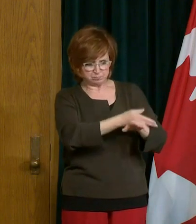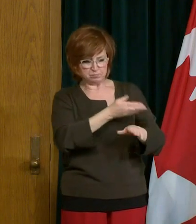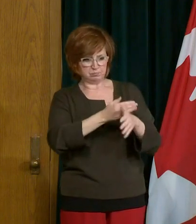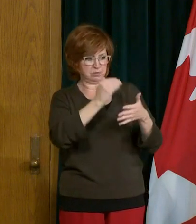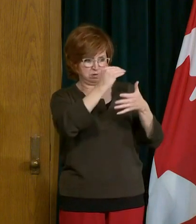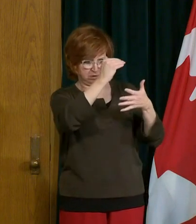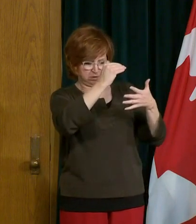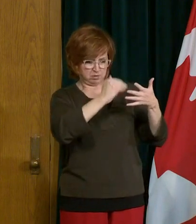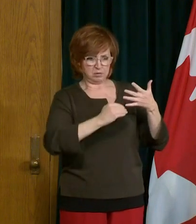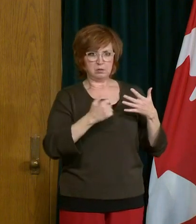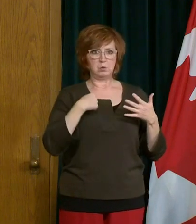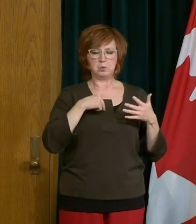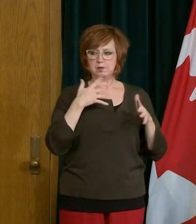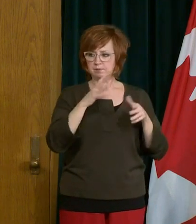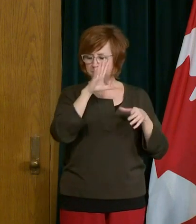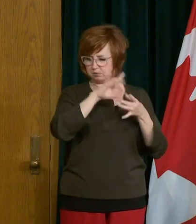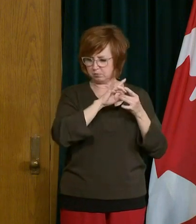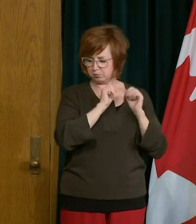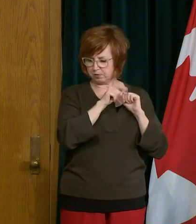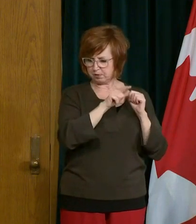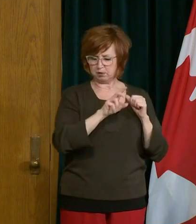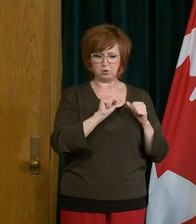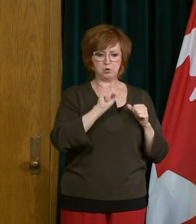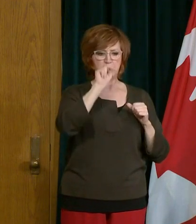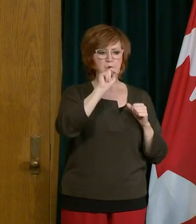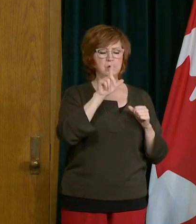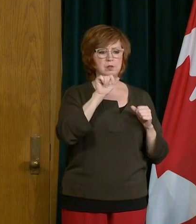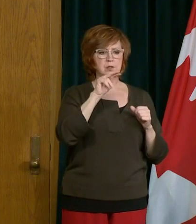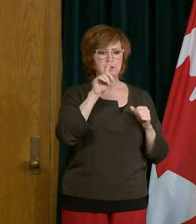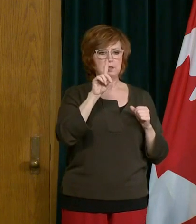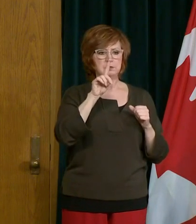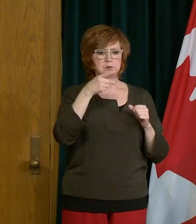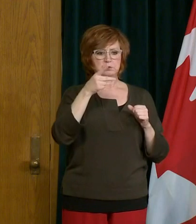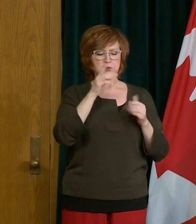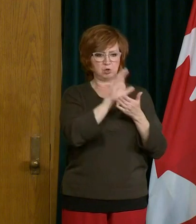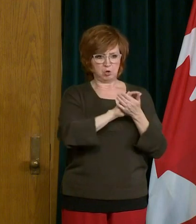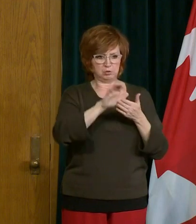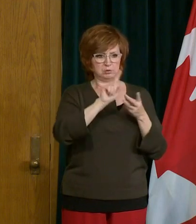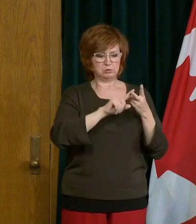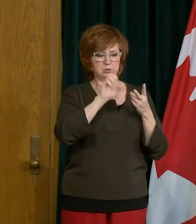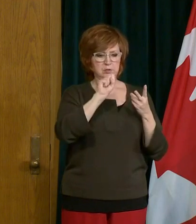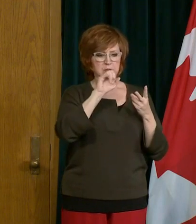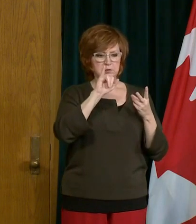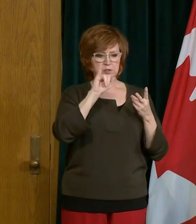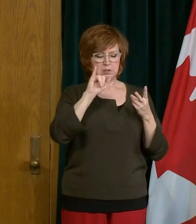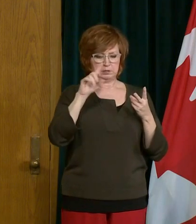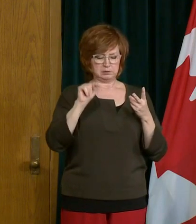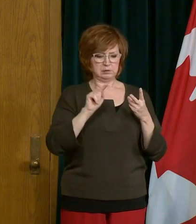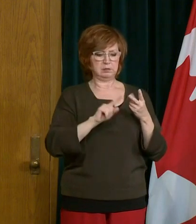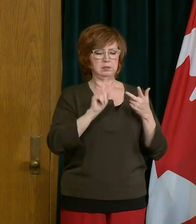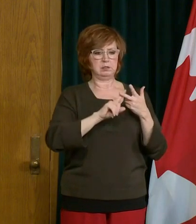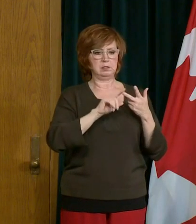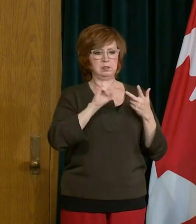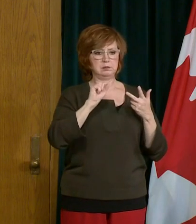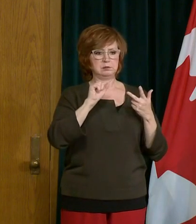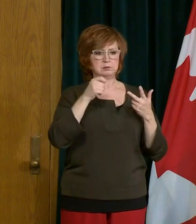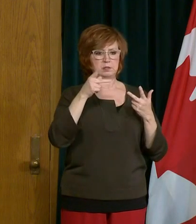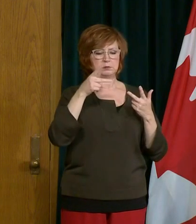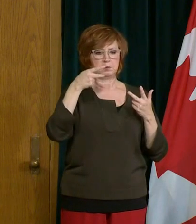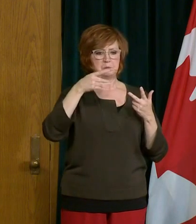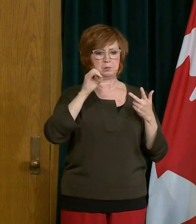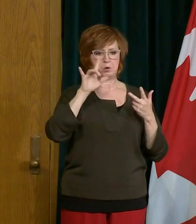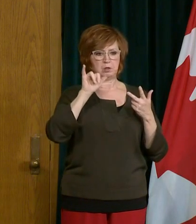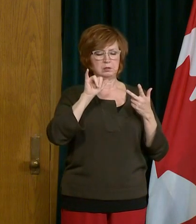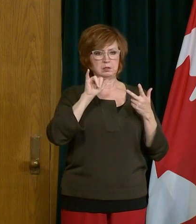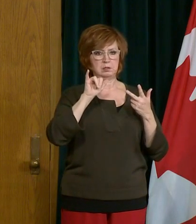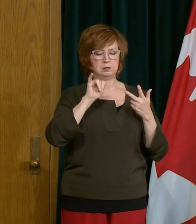environment. We were up there with leaders from Northlands College, from SIIT, as well as from Saskatchewan Polytech,